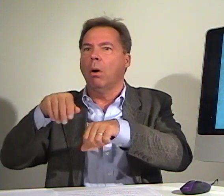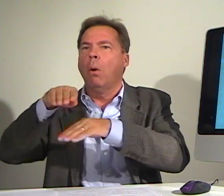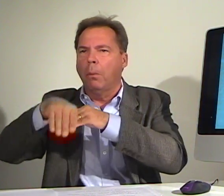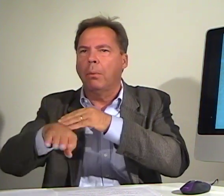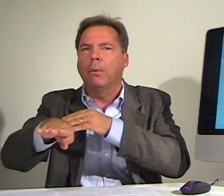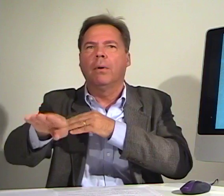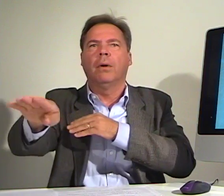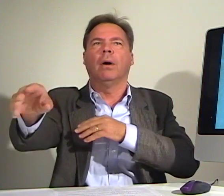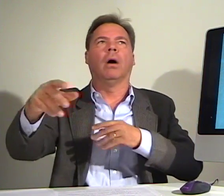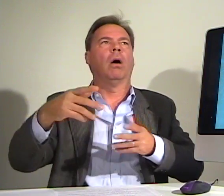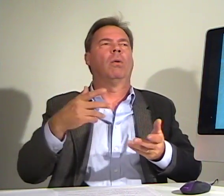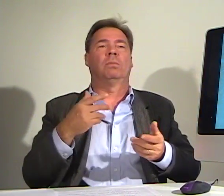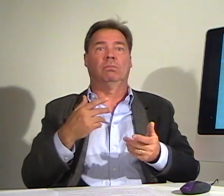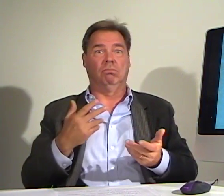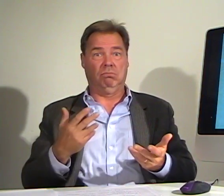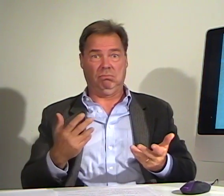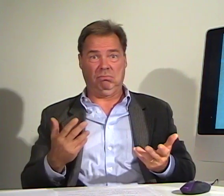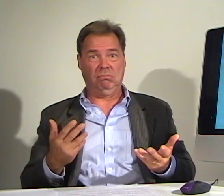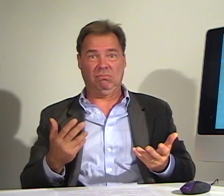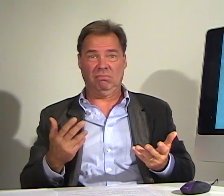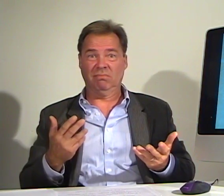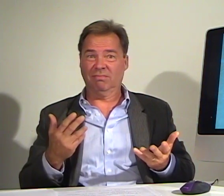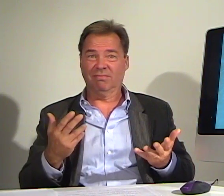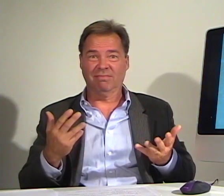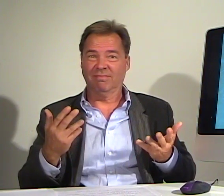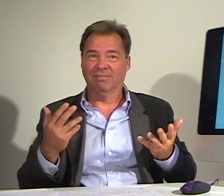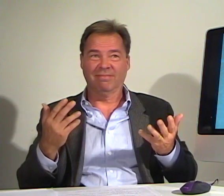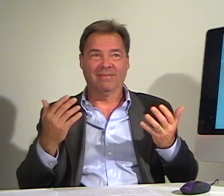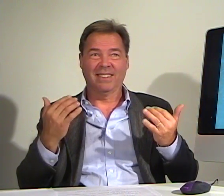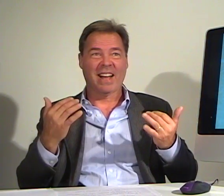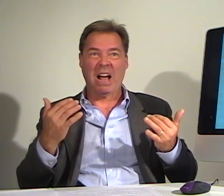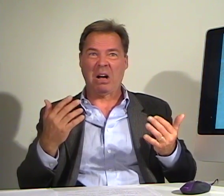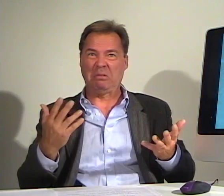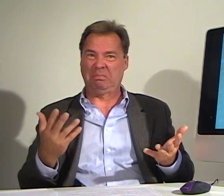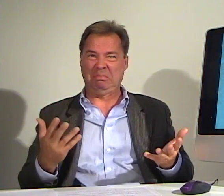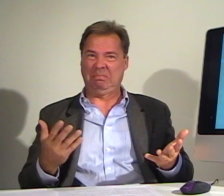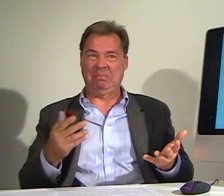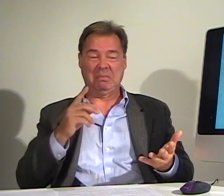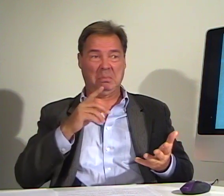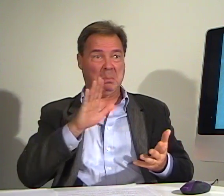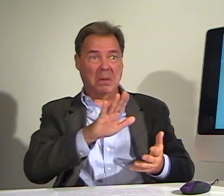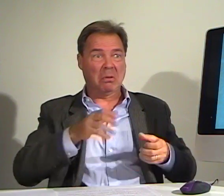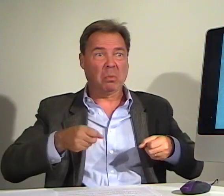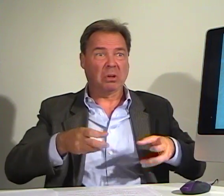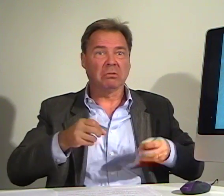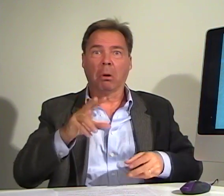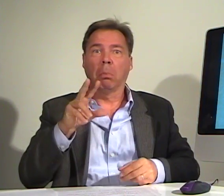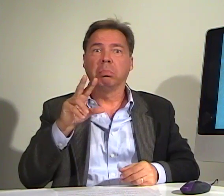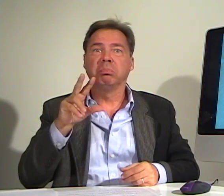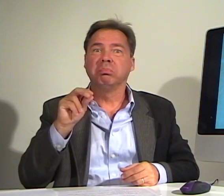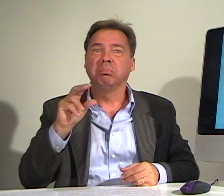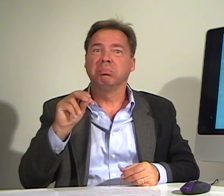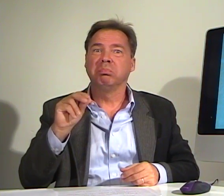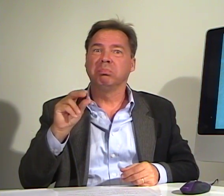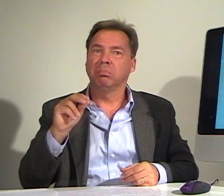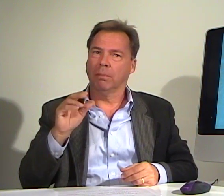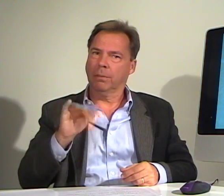very easy for us and an advantage to those who aren't in wheelchairs as well as to those who are in wheelchairs.